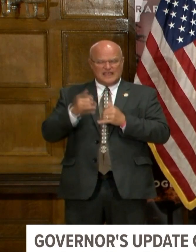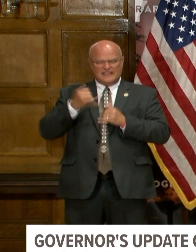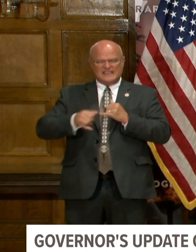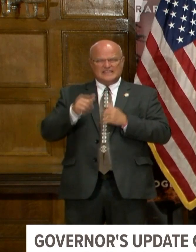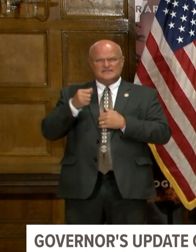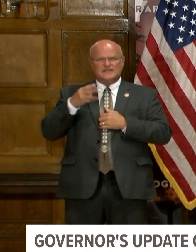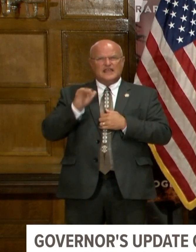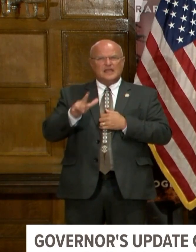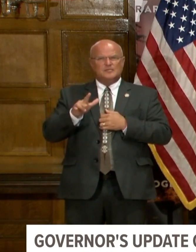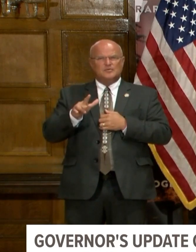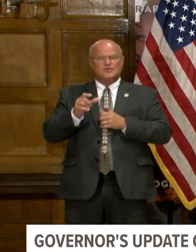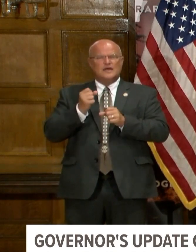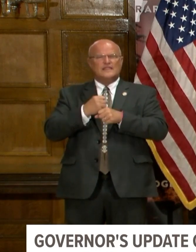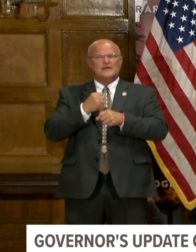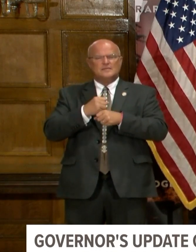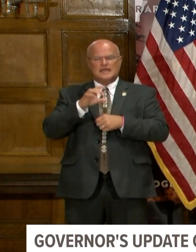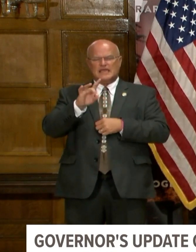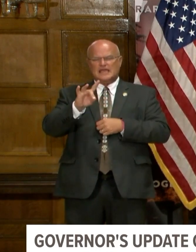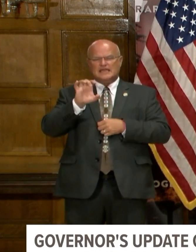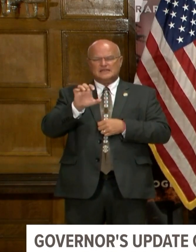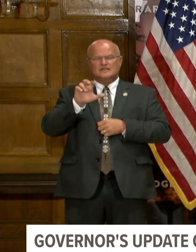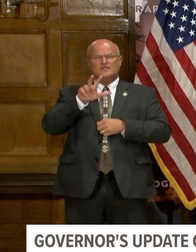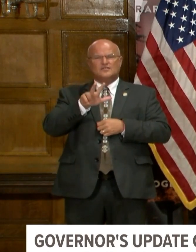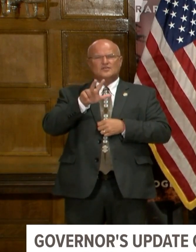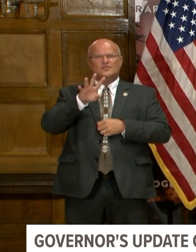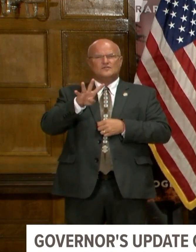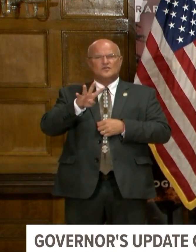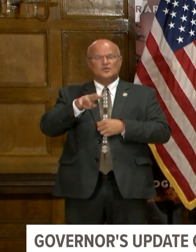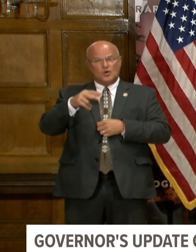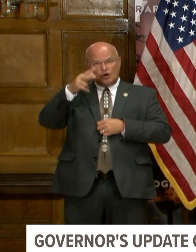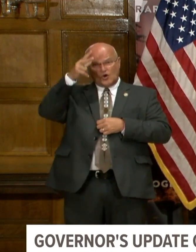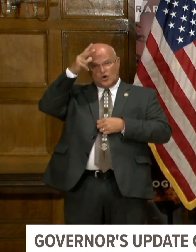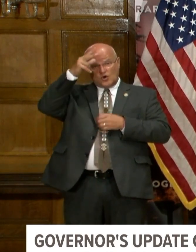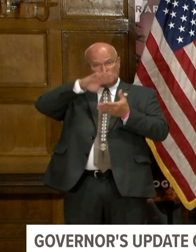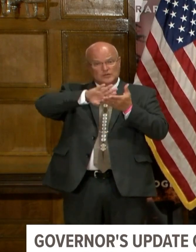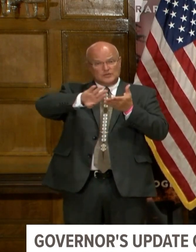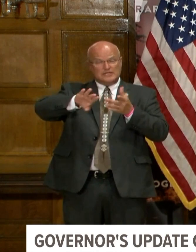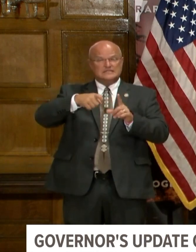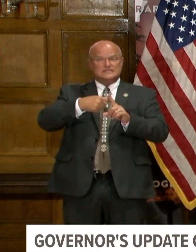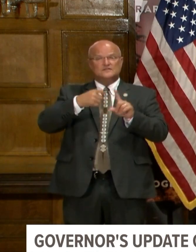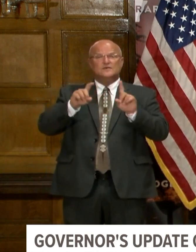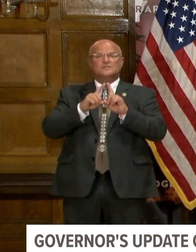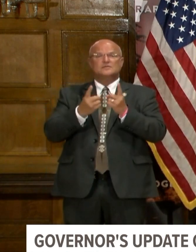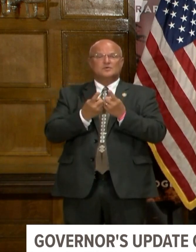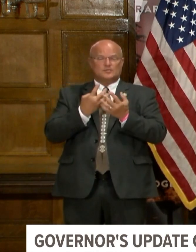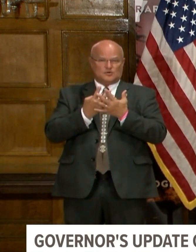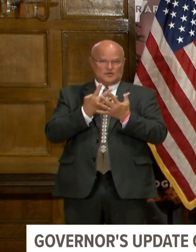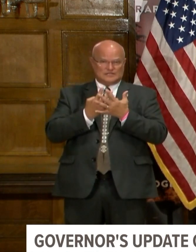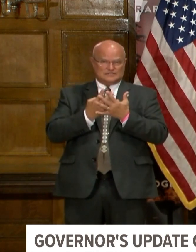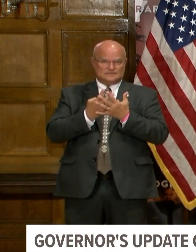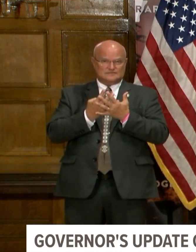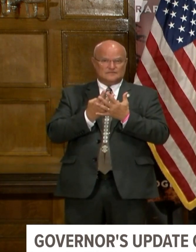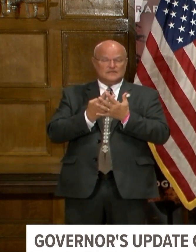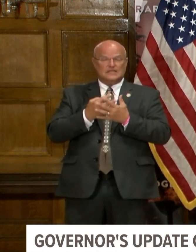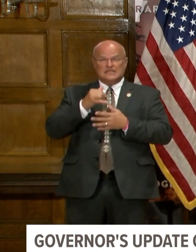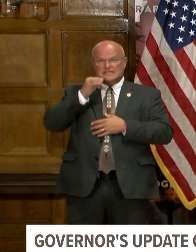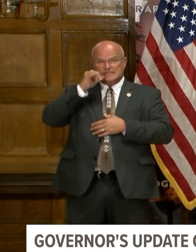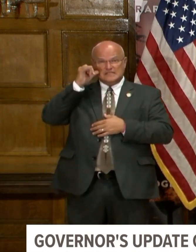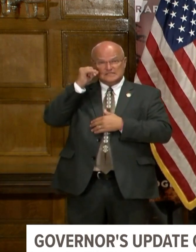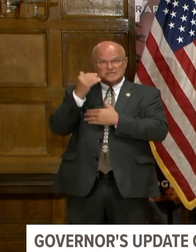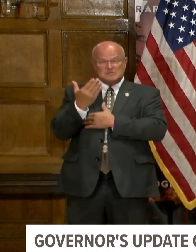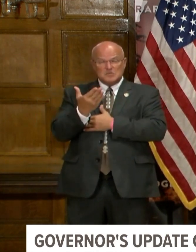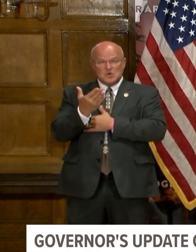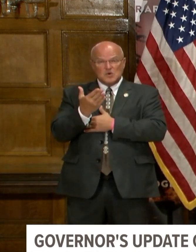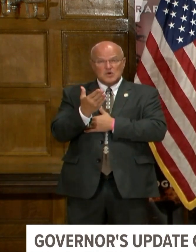April, which generated 834 early releases from the Division of Correction. And yesterday morning, the